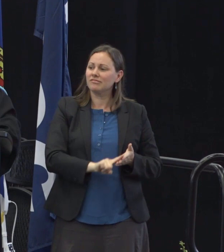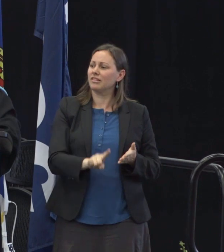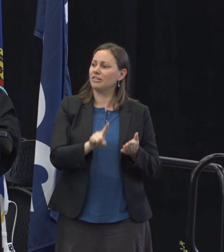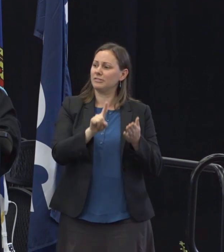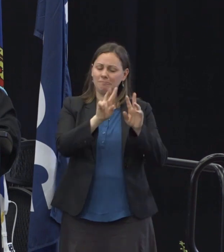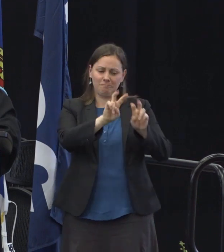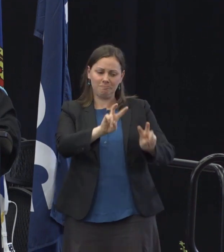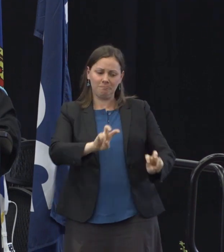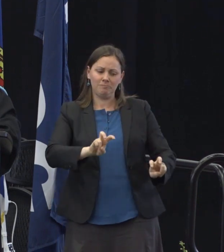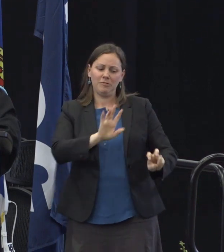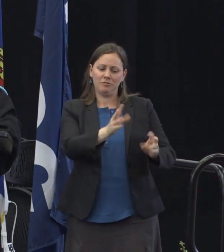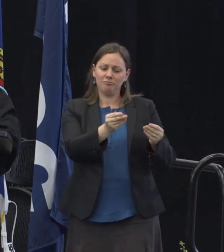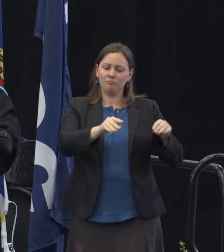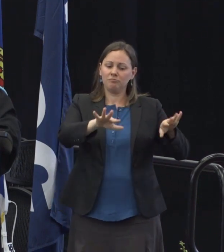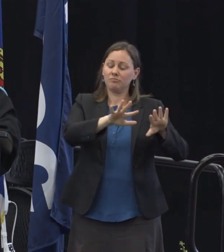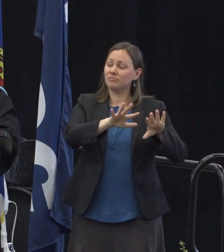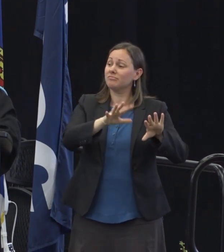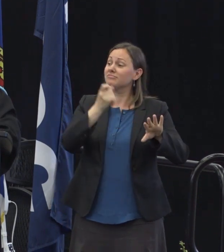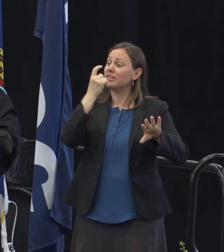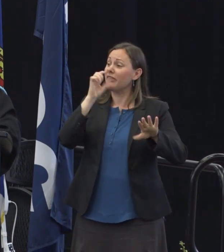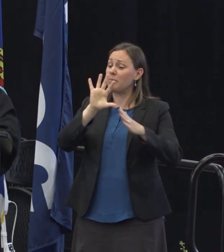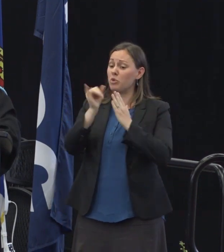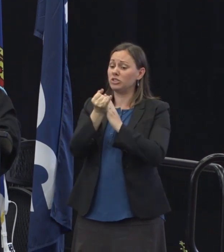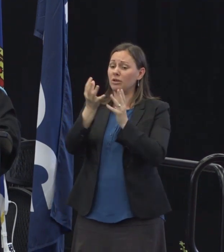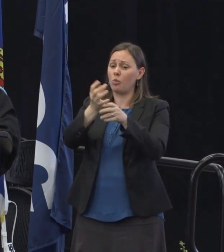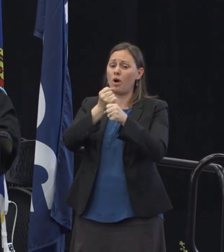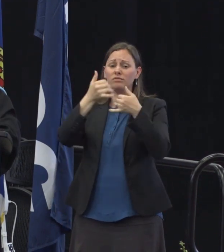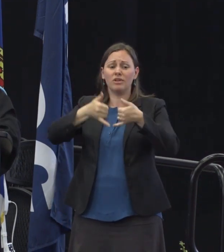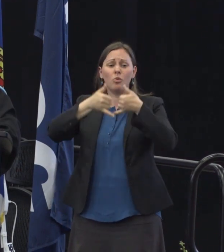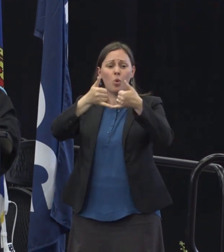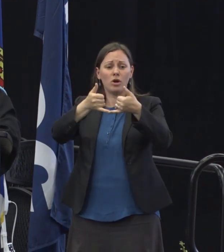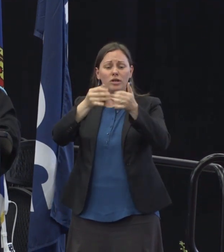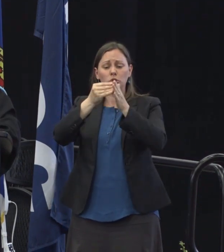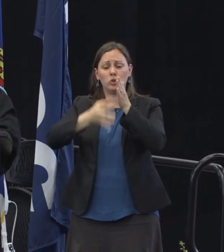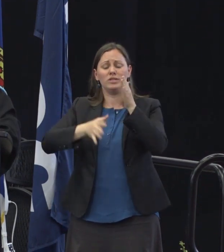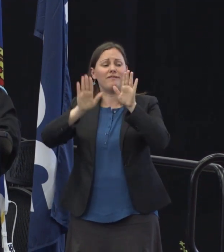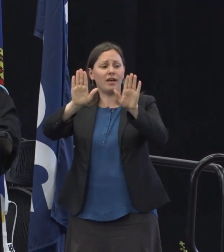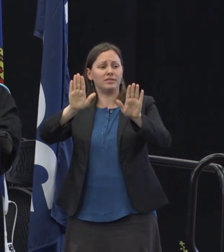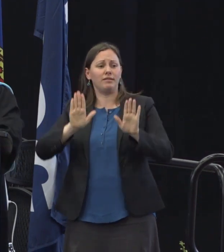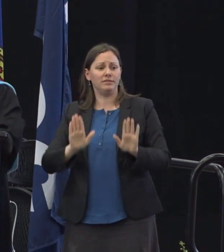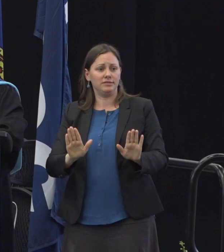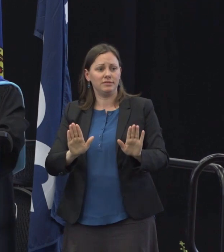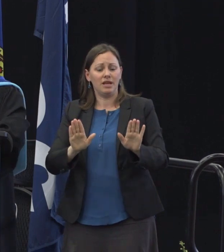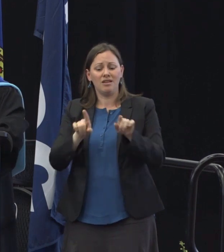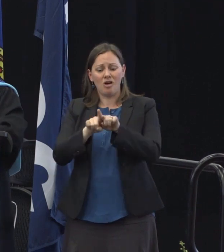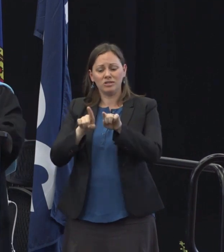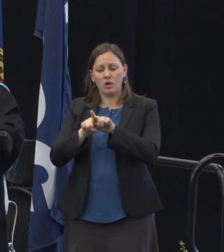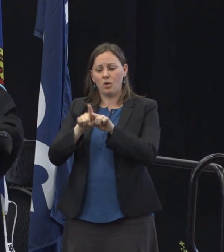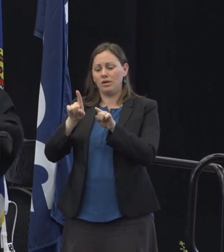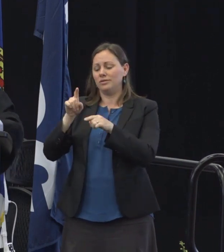Award of Excellence, as well as Amnesty International Student Media Award.